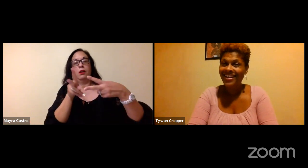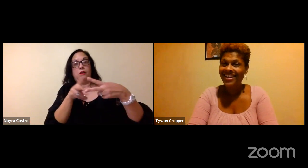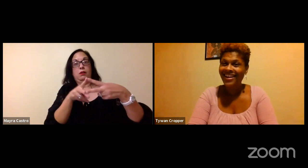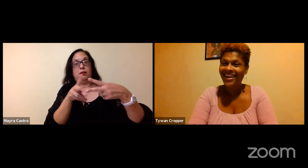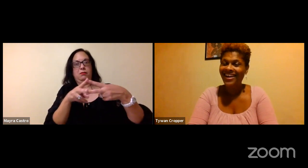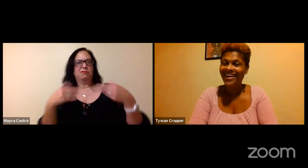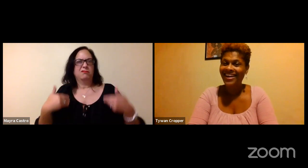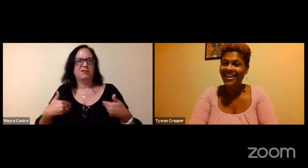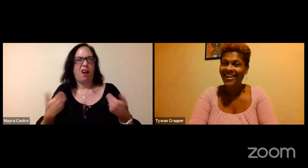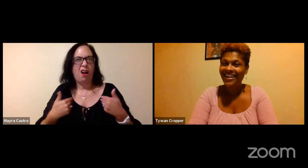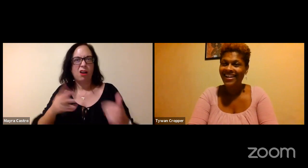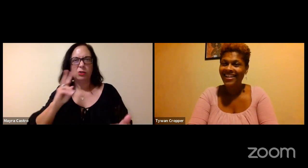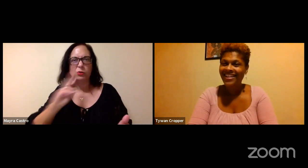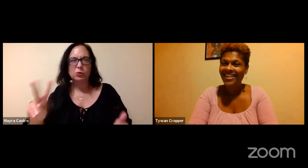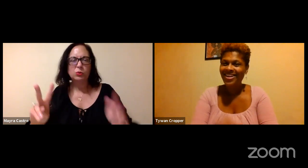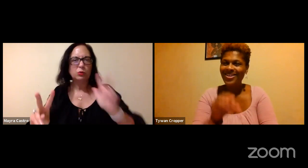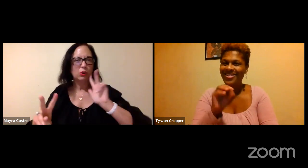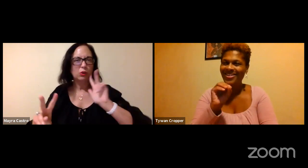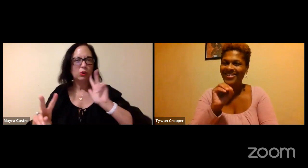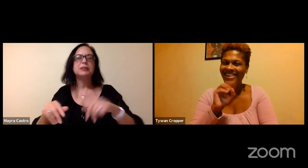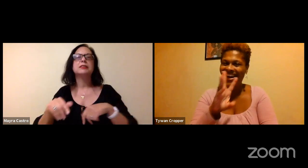but I was born in this country.